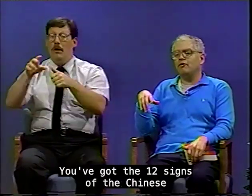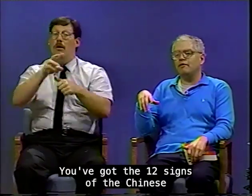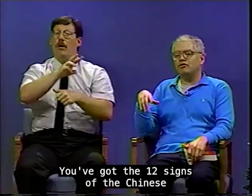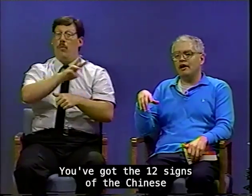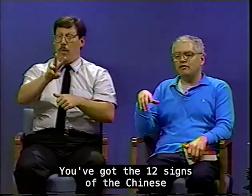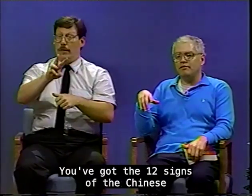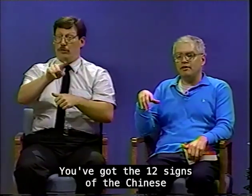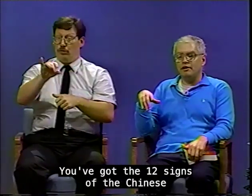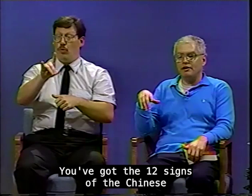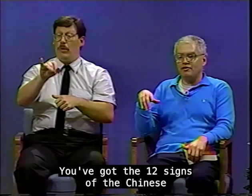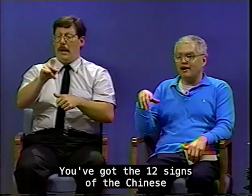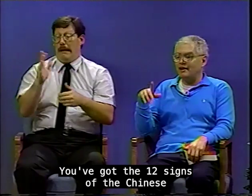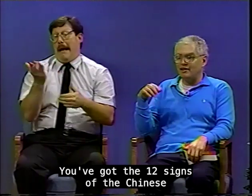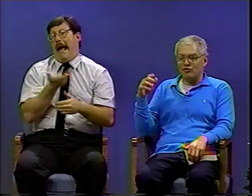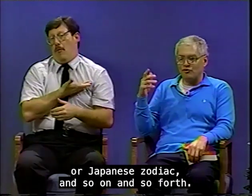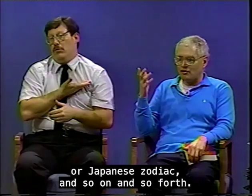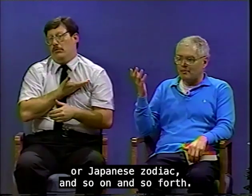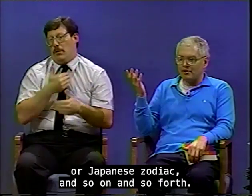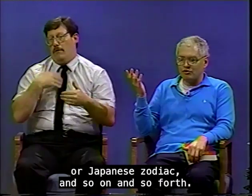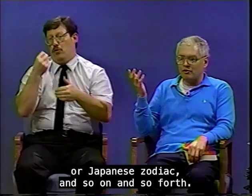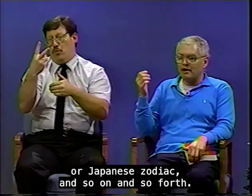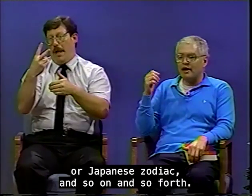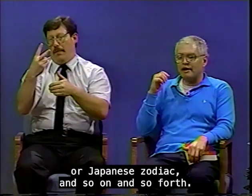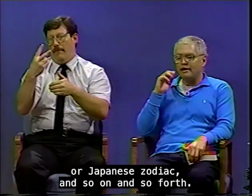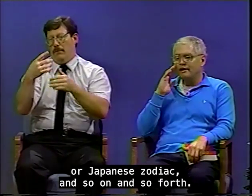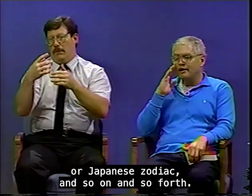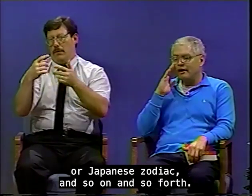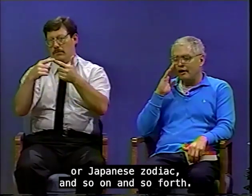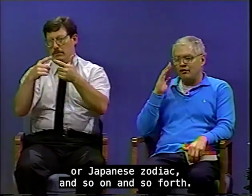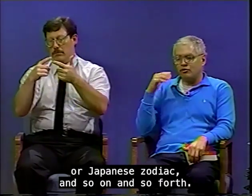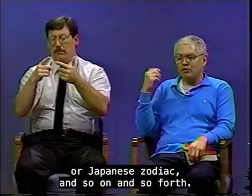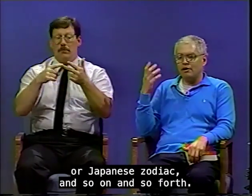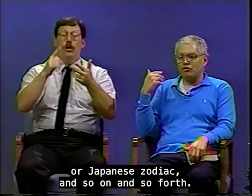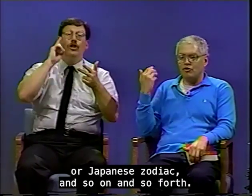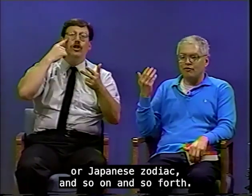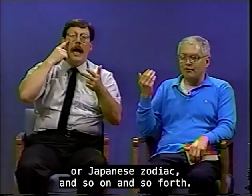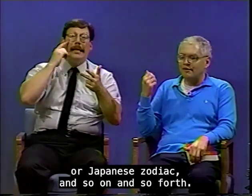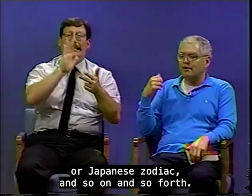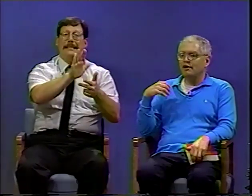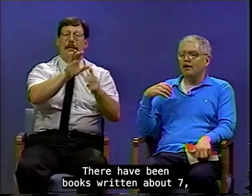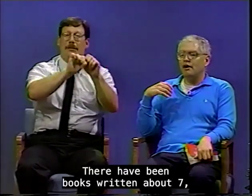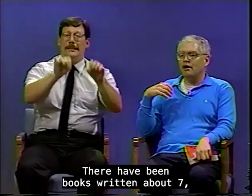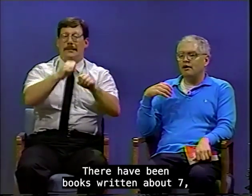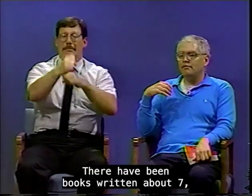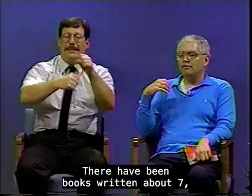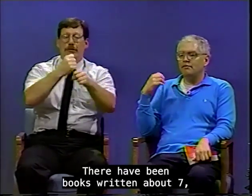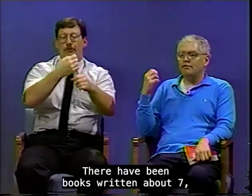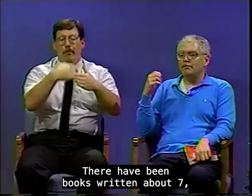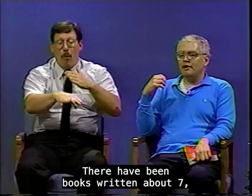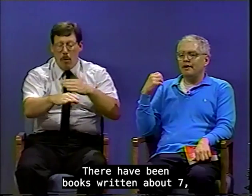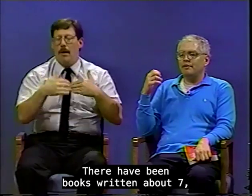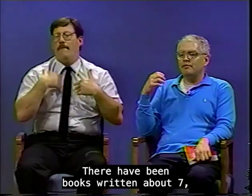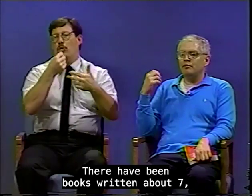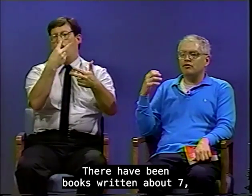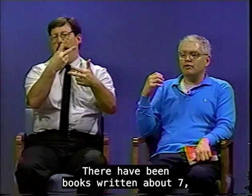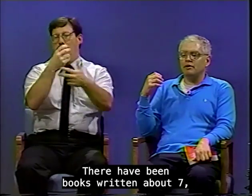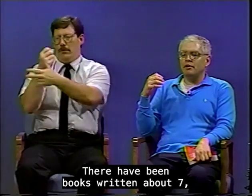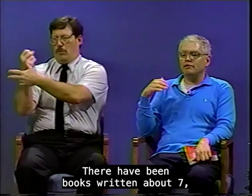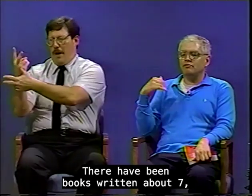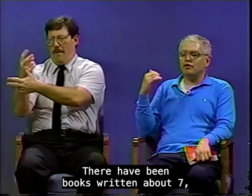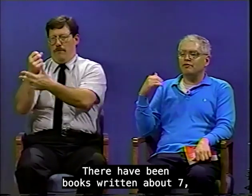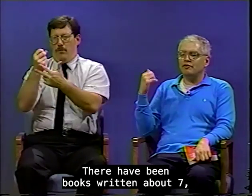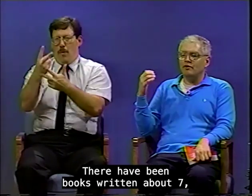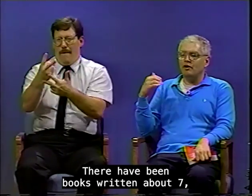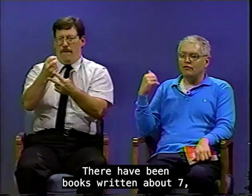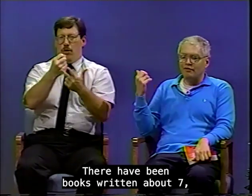got the 12 signs of the Chinese or Japanese zodiac, and so on and so forth. There have been books written